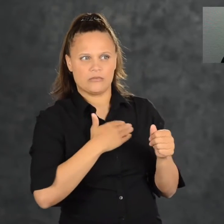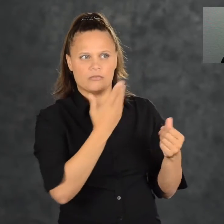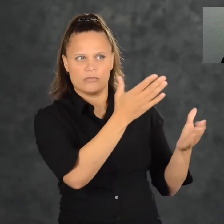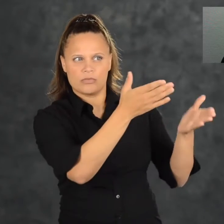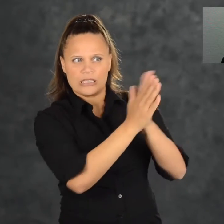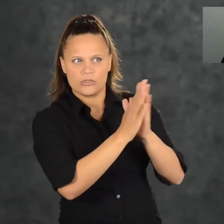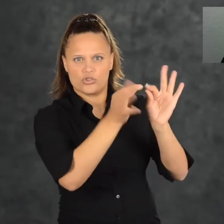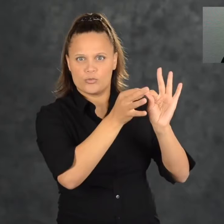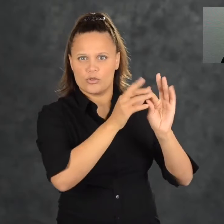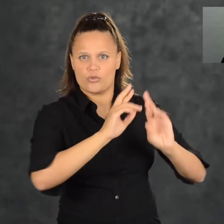in a written letter